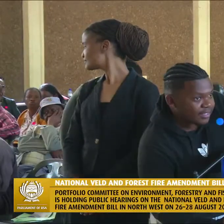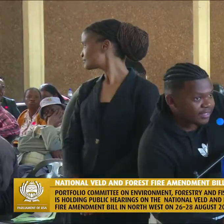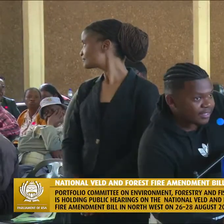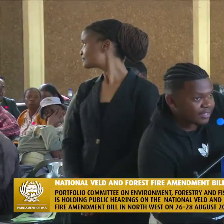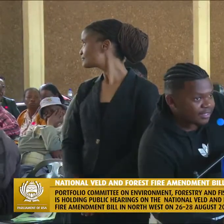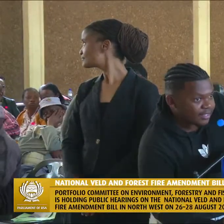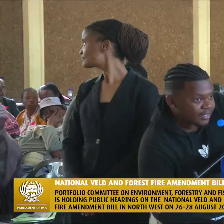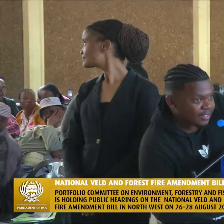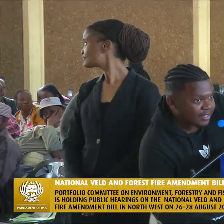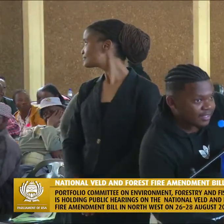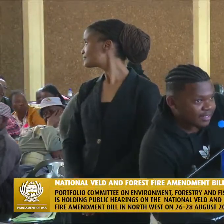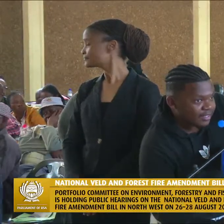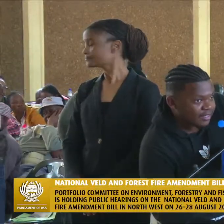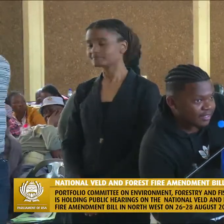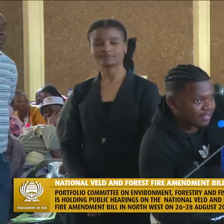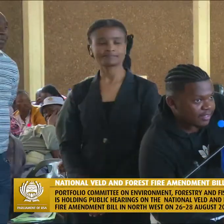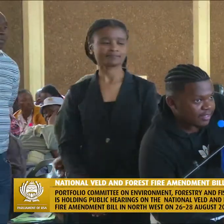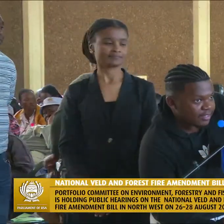oh